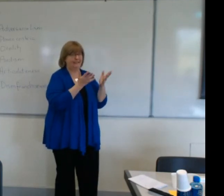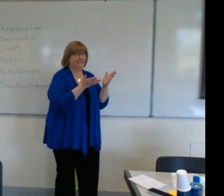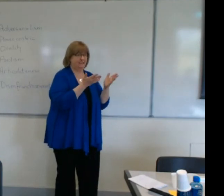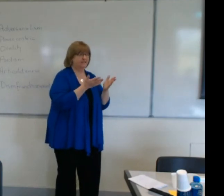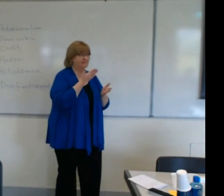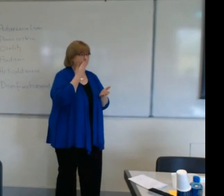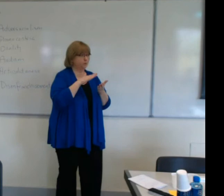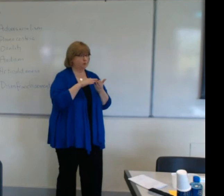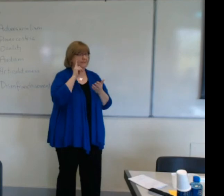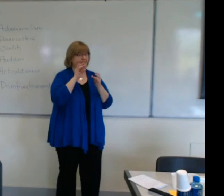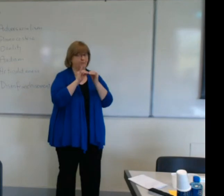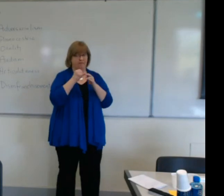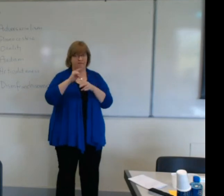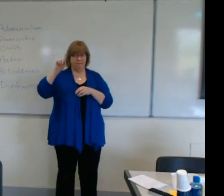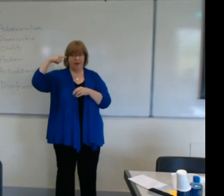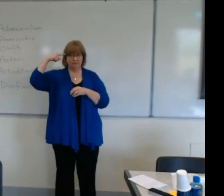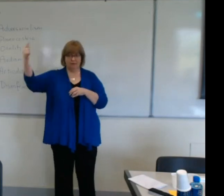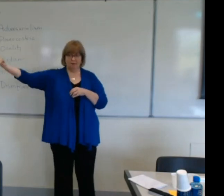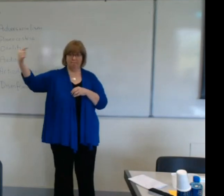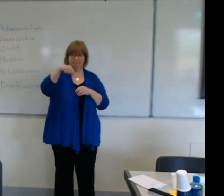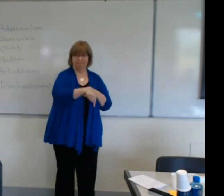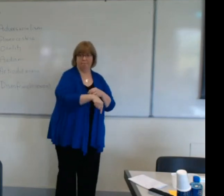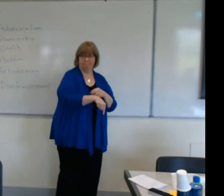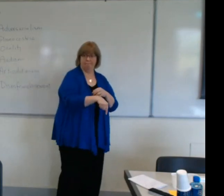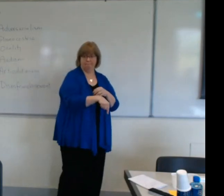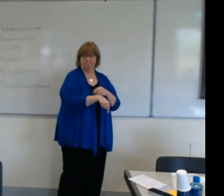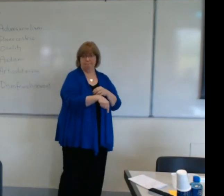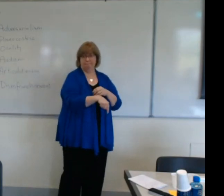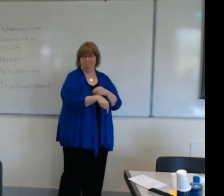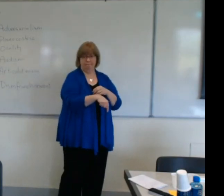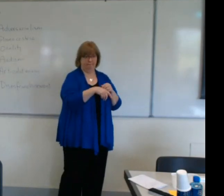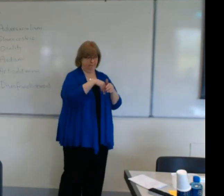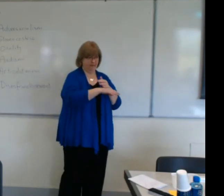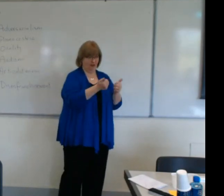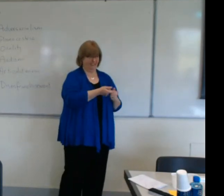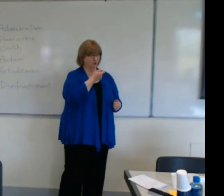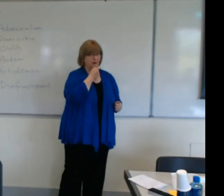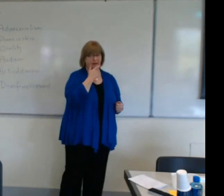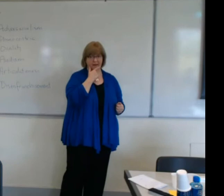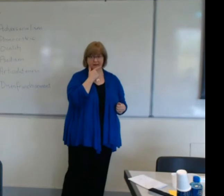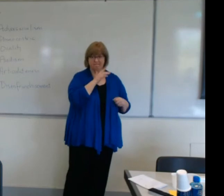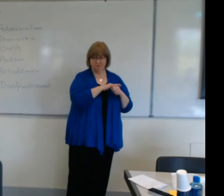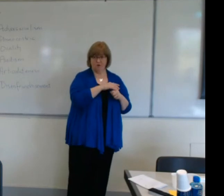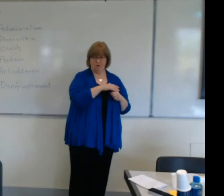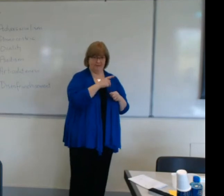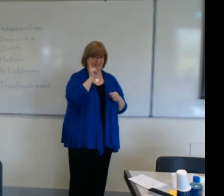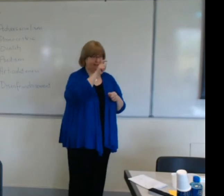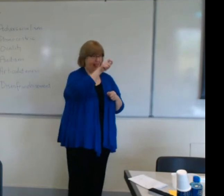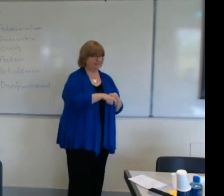there wasn't enough deaf interpreters from Ireland, so deaf interpreters from the UK came over to